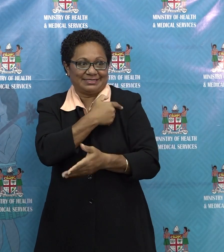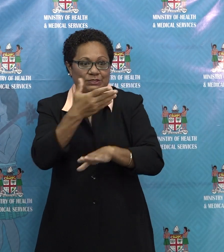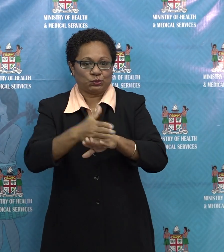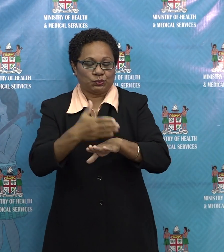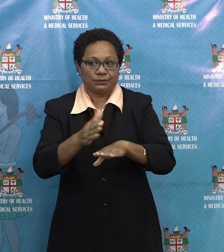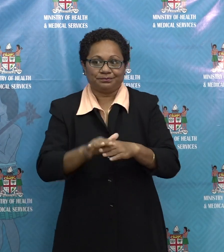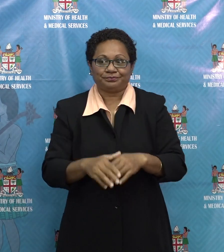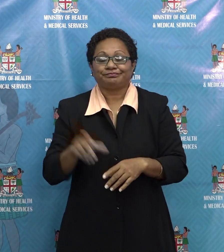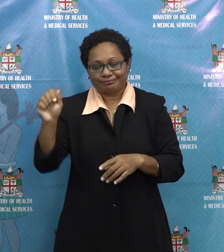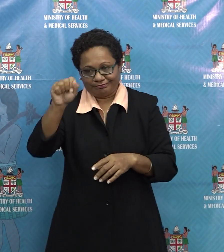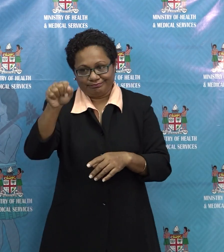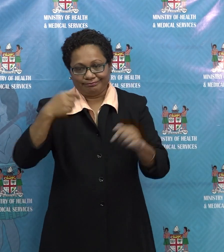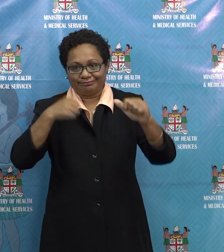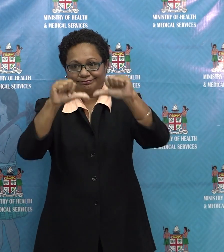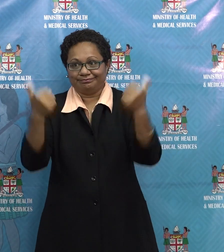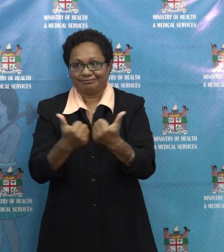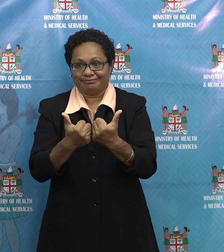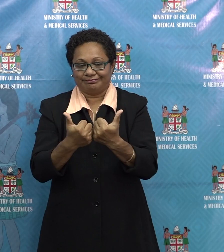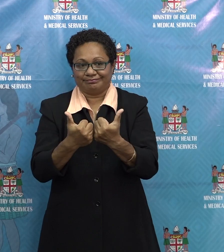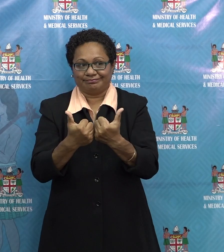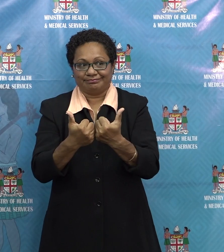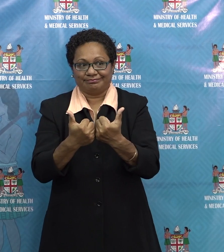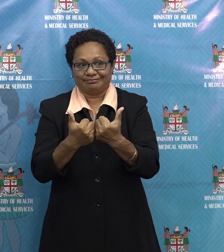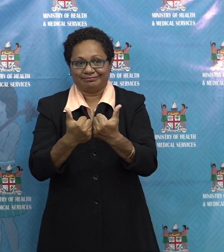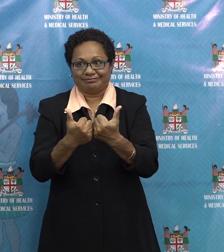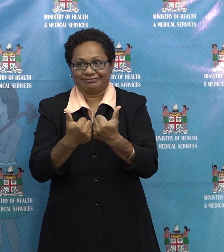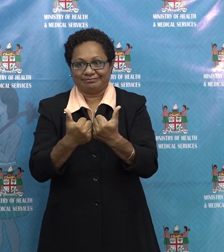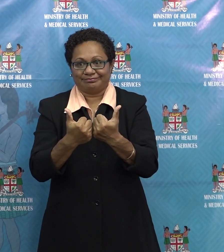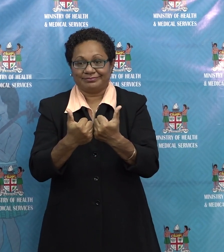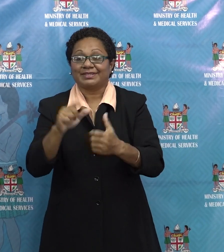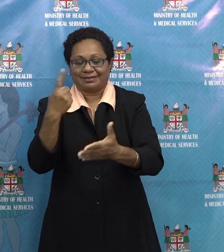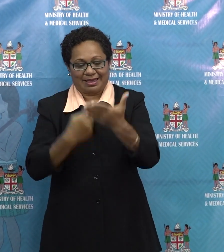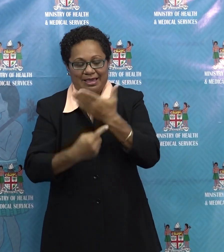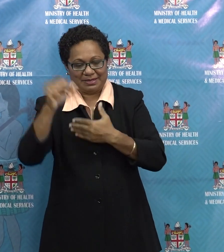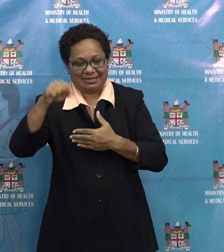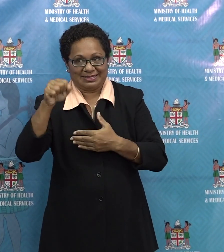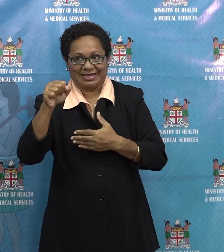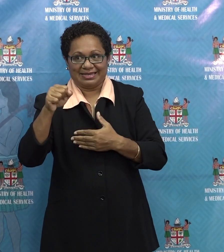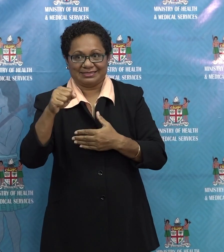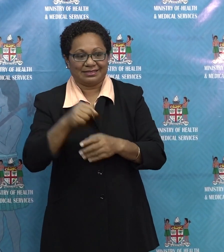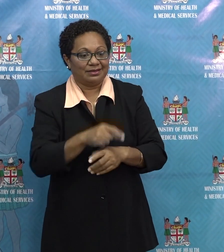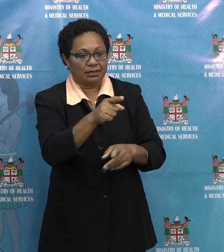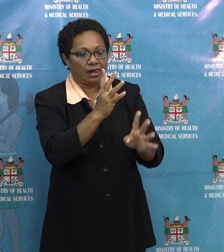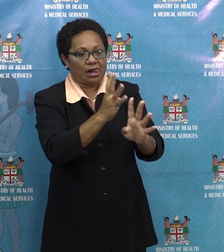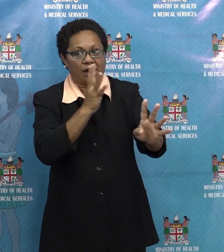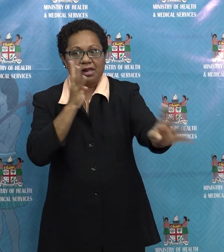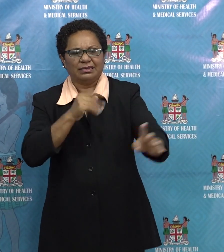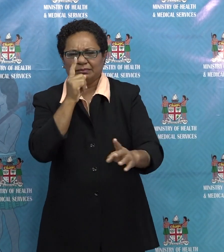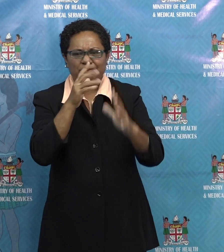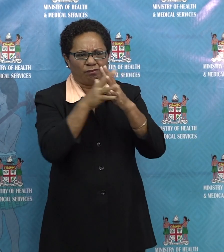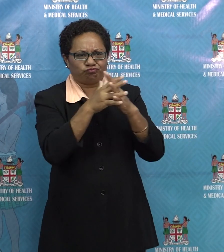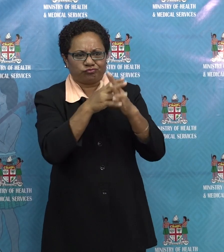I agree that there were some instances where the lines were not looking good. I